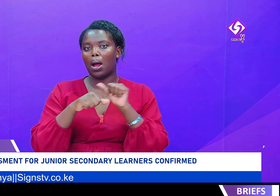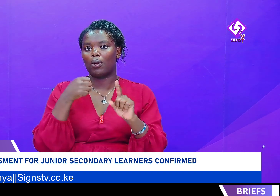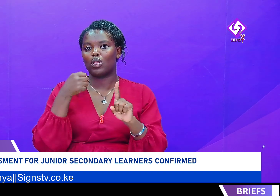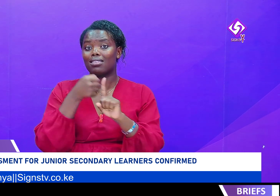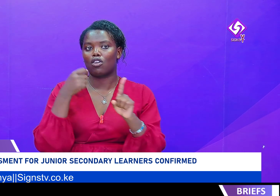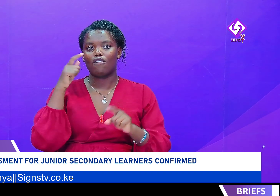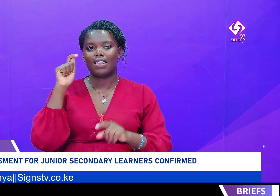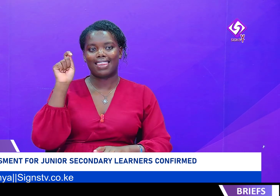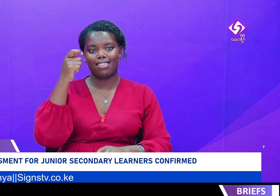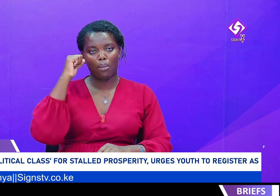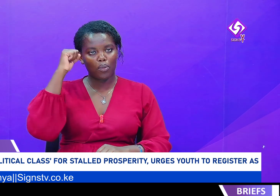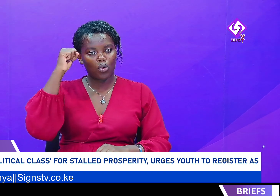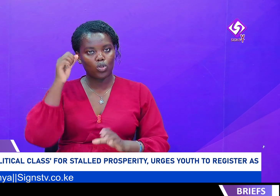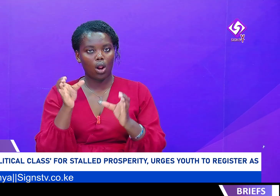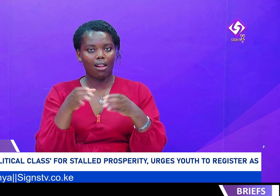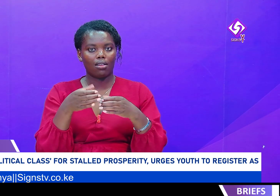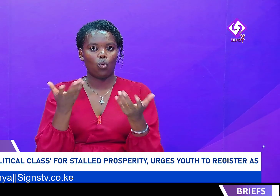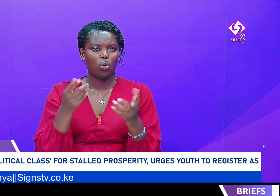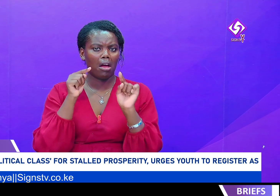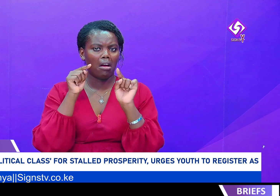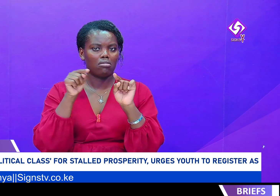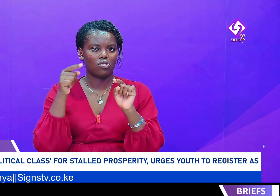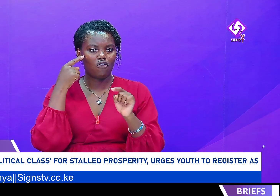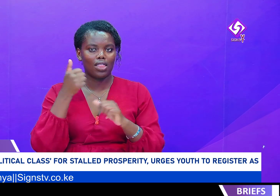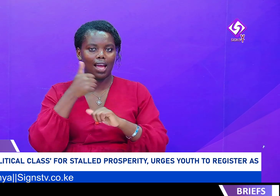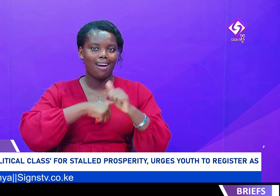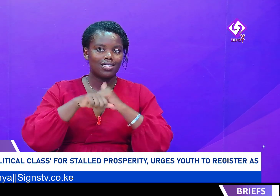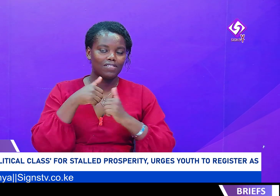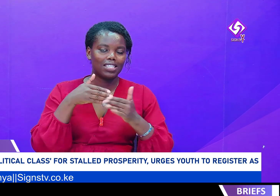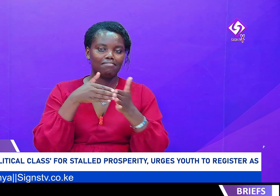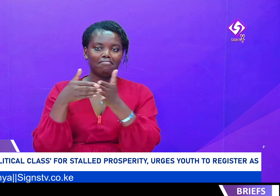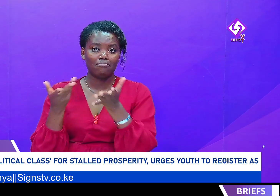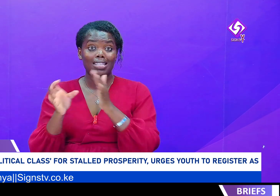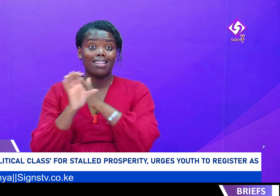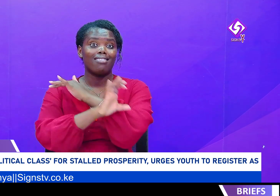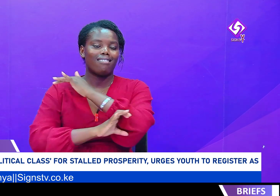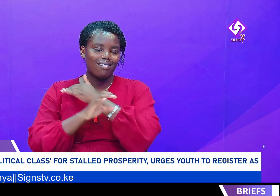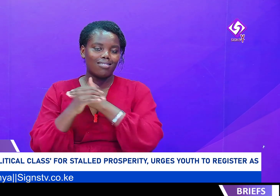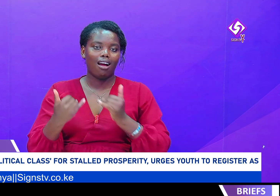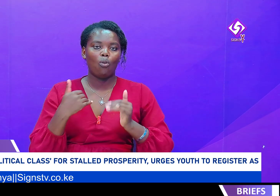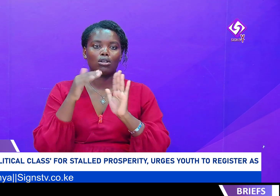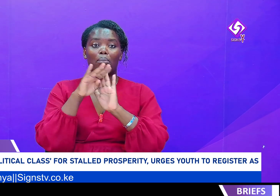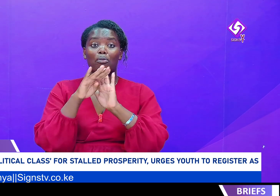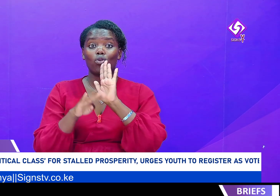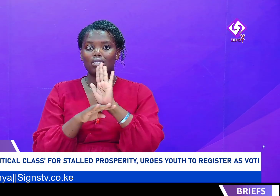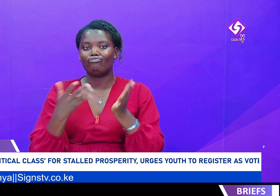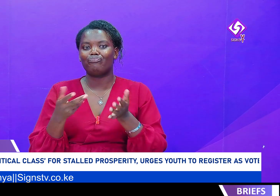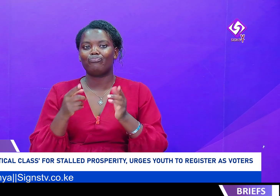President William Ruto yesterday launched a fresh attack on Kenya's political class, accusing the elite of actively hindering the